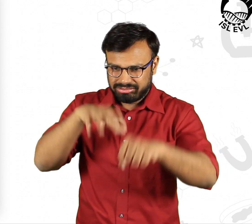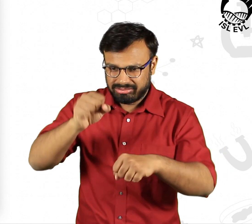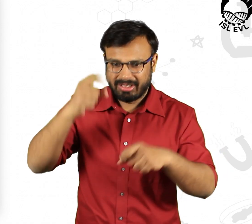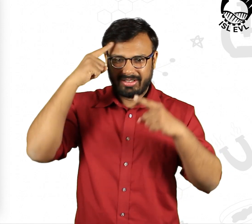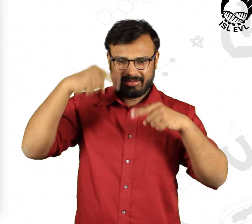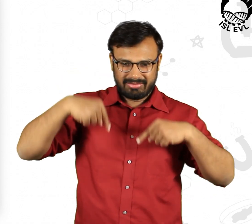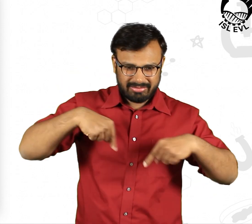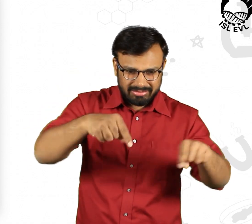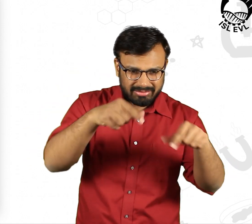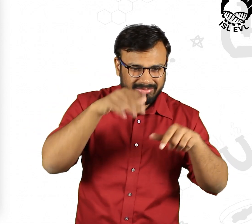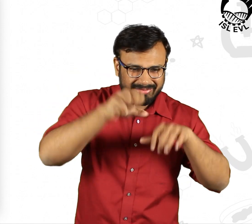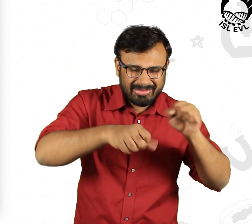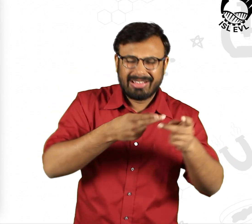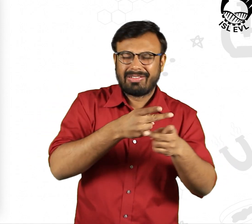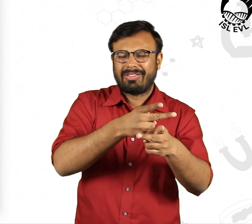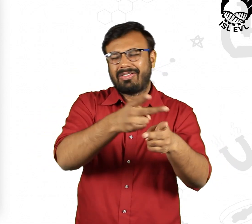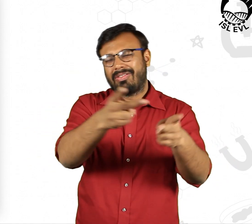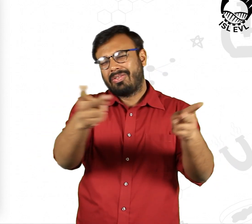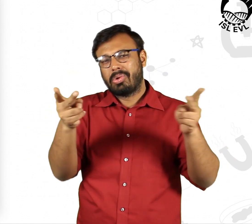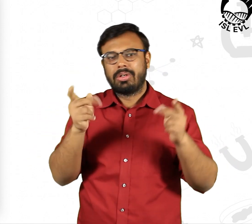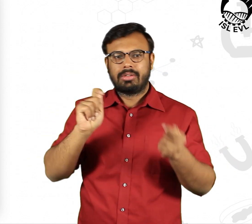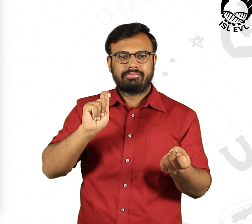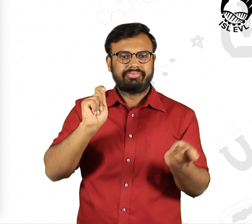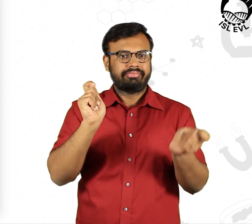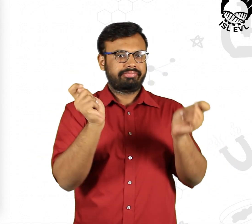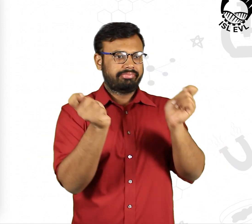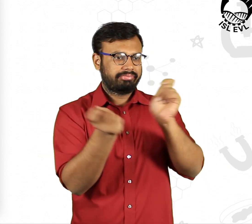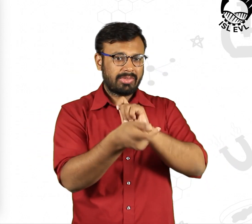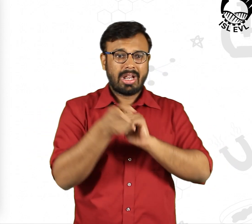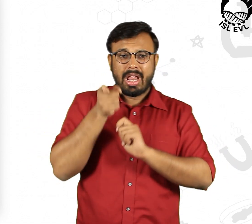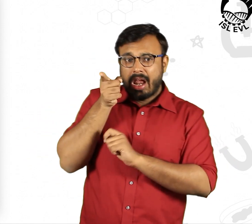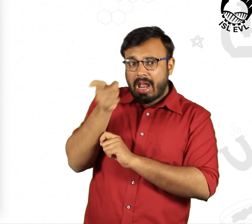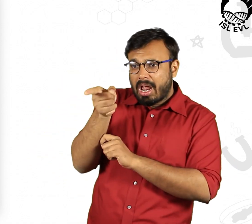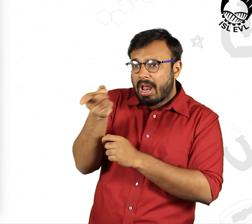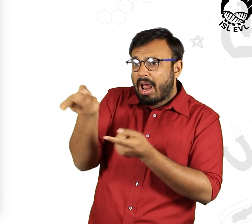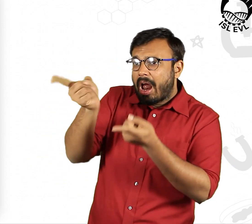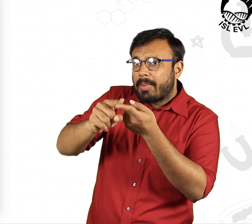activities change the mechanisms that maintain diversity.